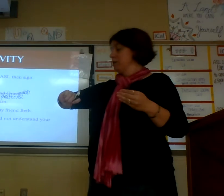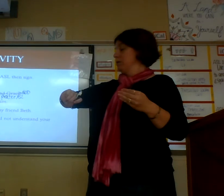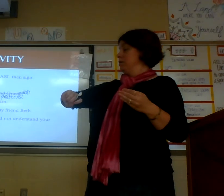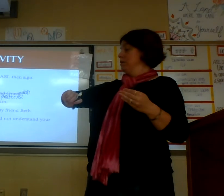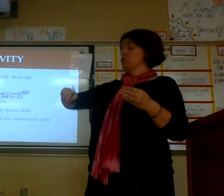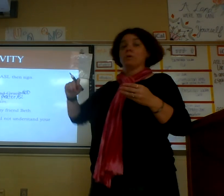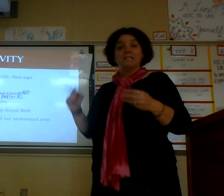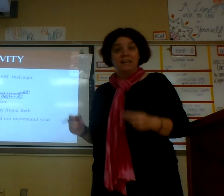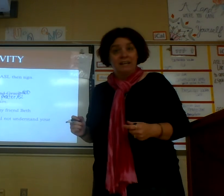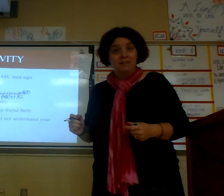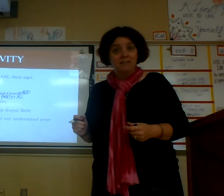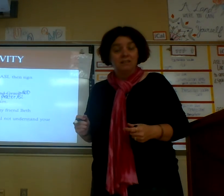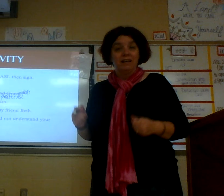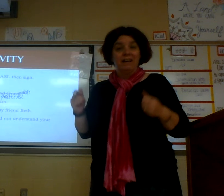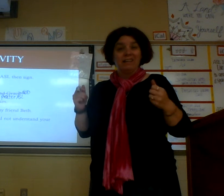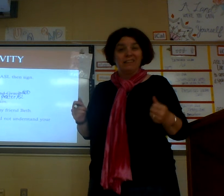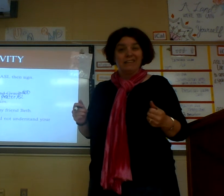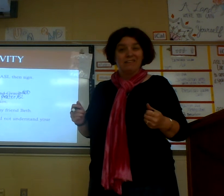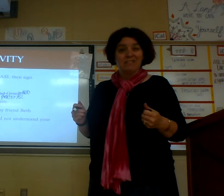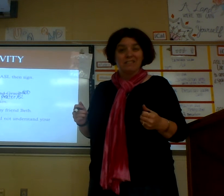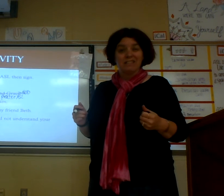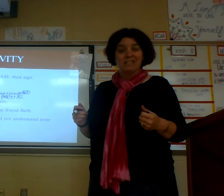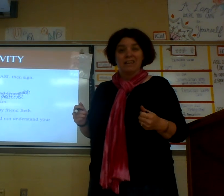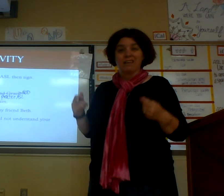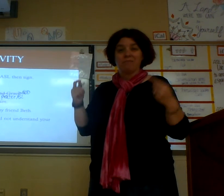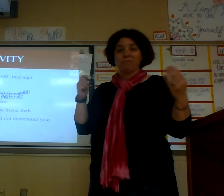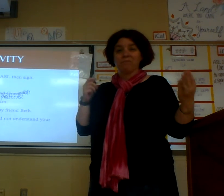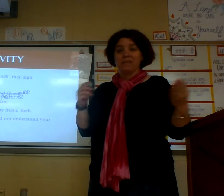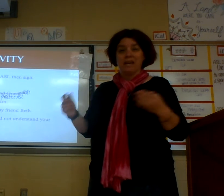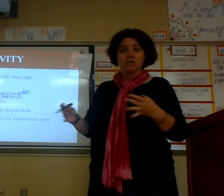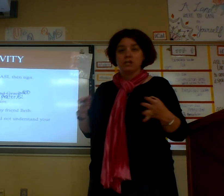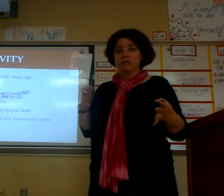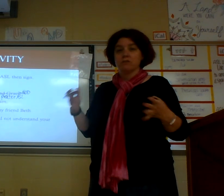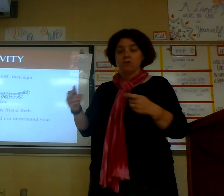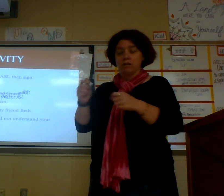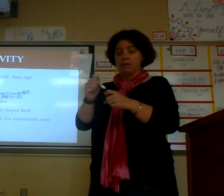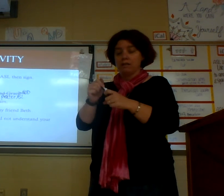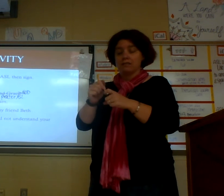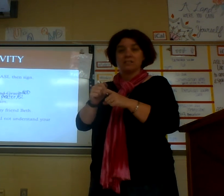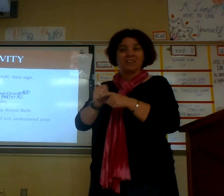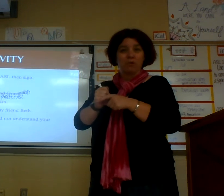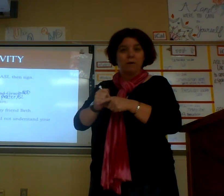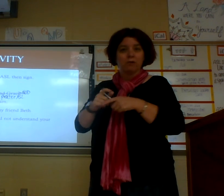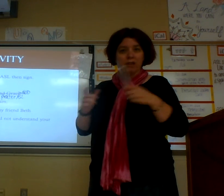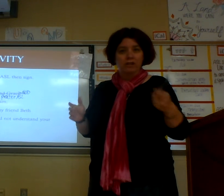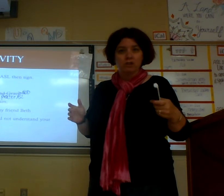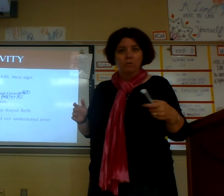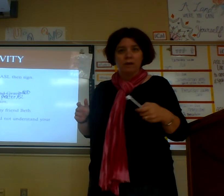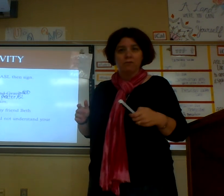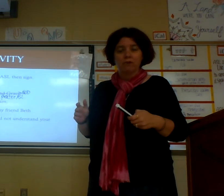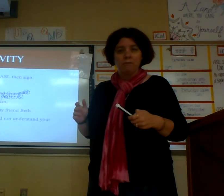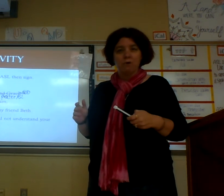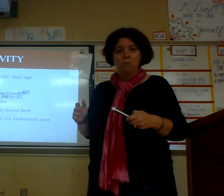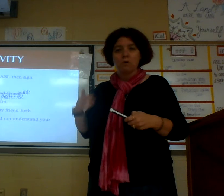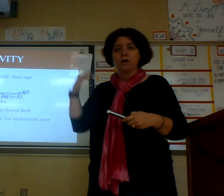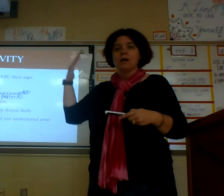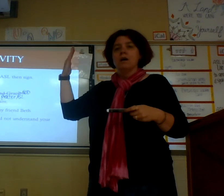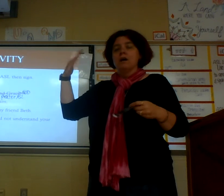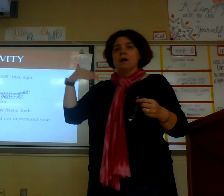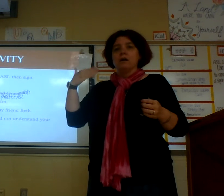September 22nd, and I think it even says like negation, or I think it says like grammar lecture, whatever, grammar homework.